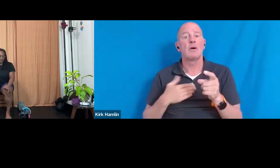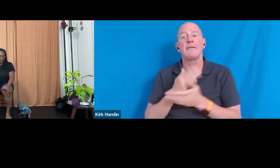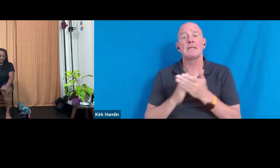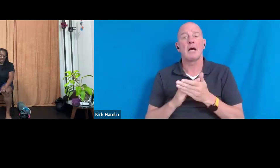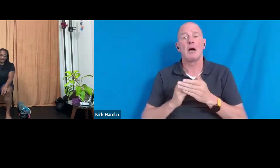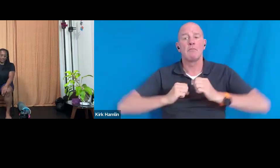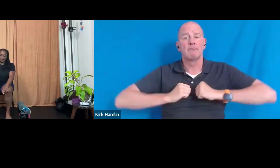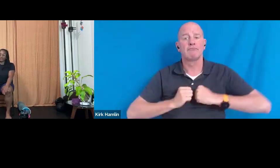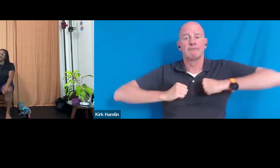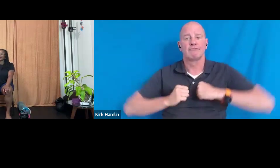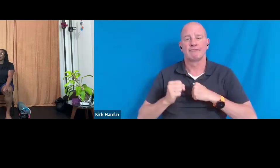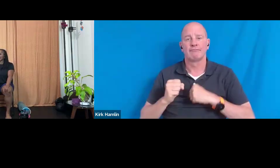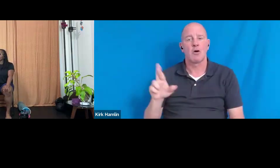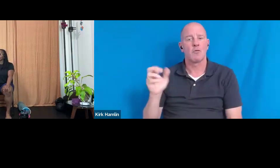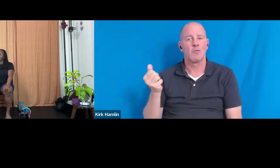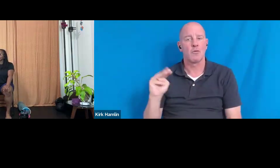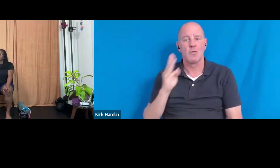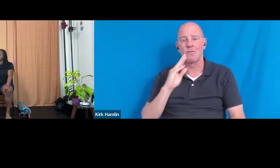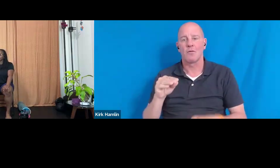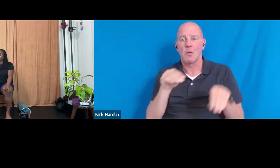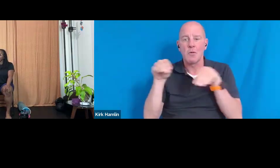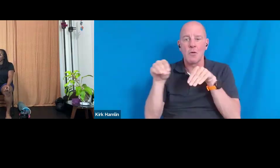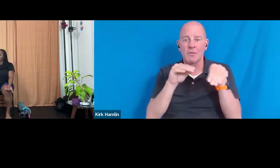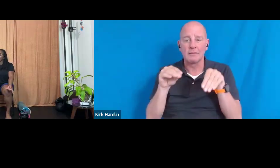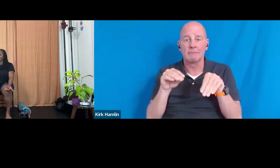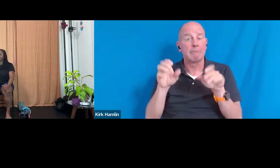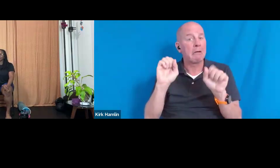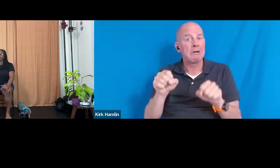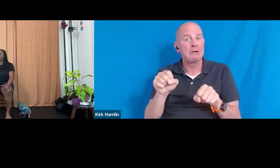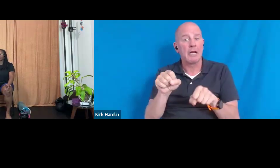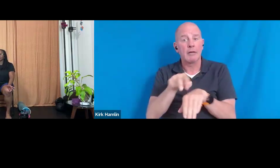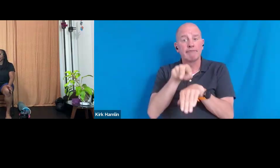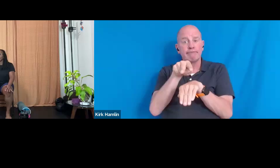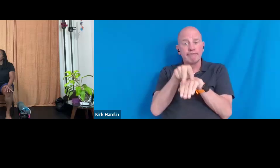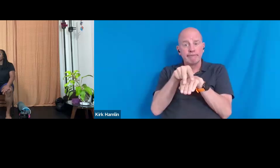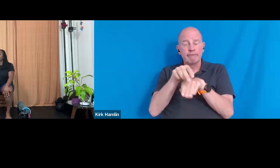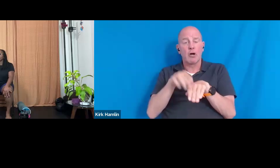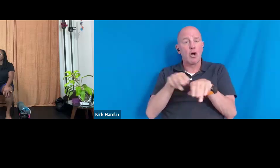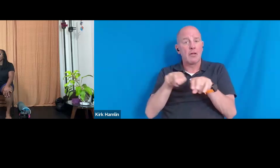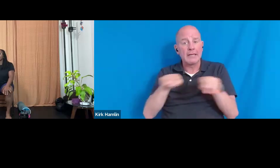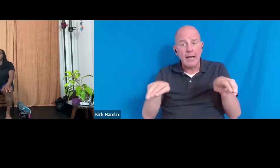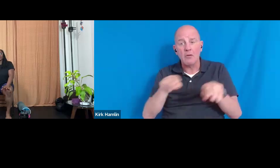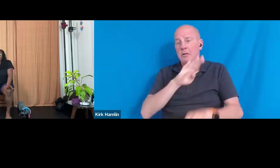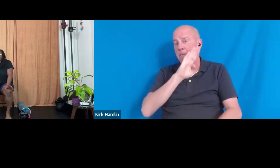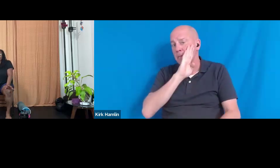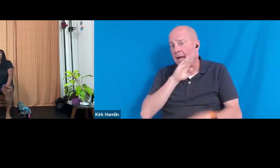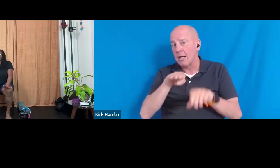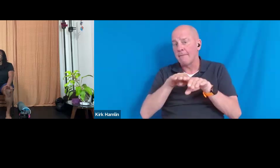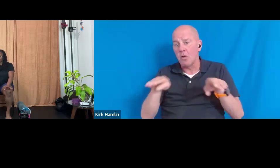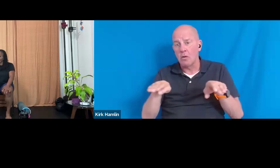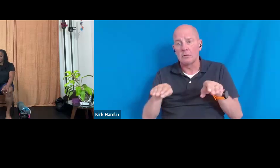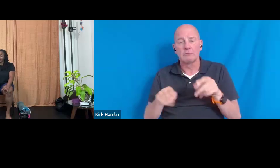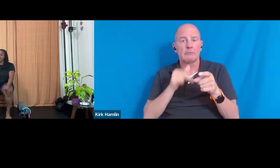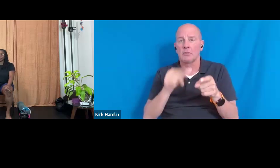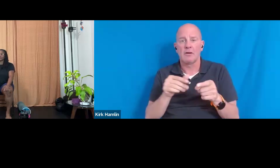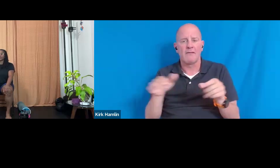for wiggling. You could do it laying down on your couch, bed, floor. You don't have to lay down